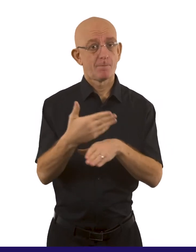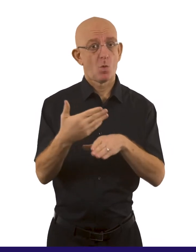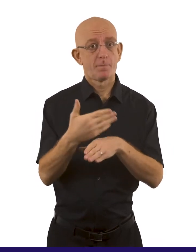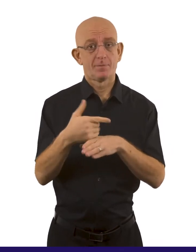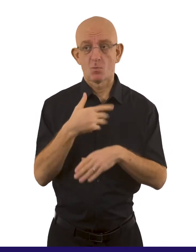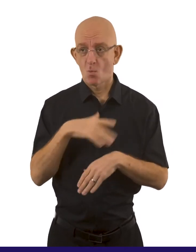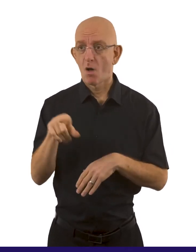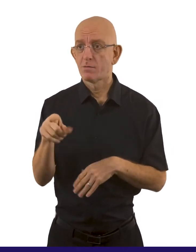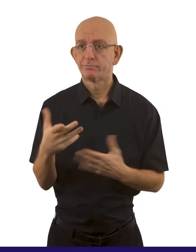employment,